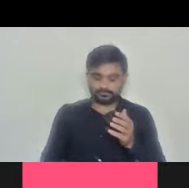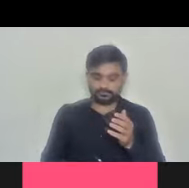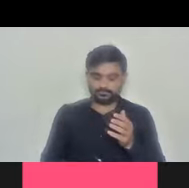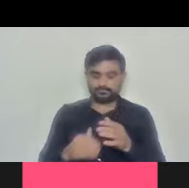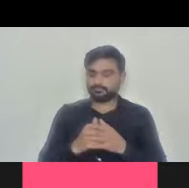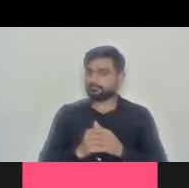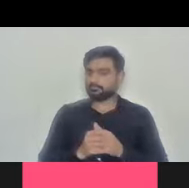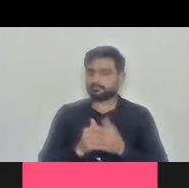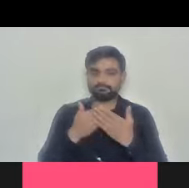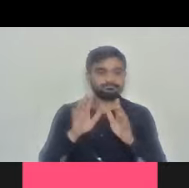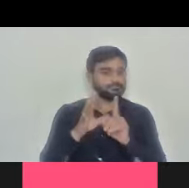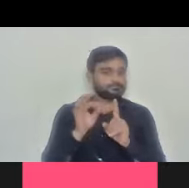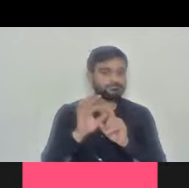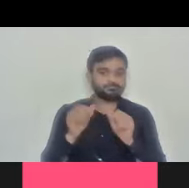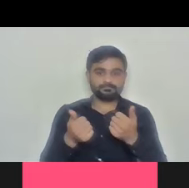we can do that.